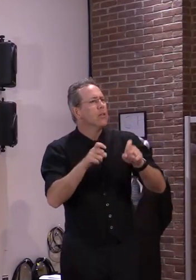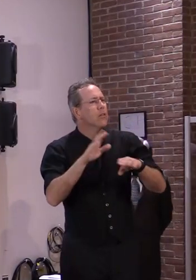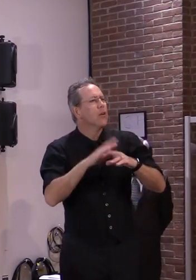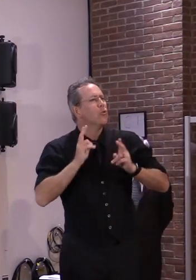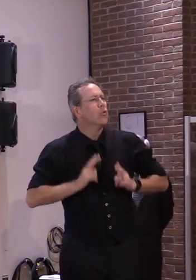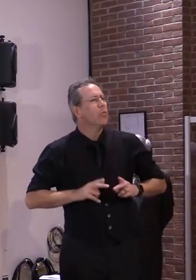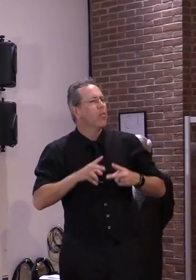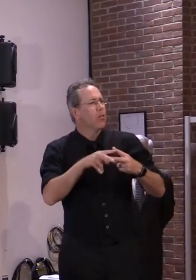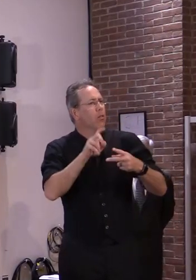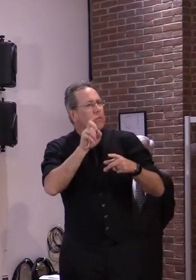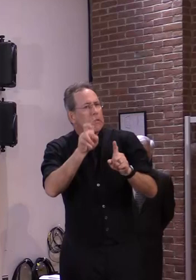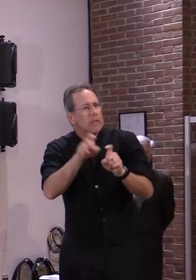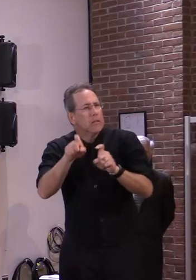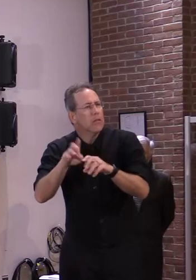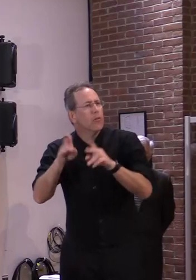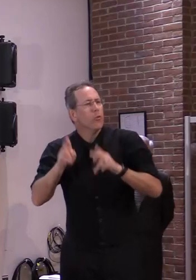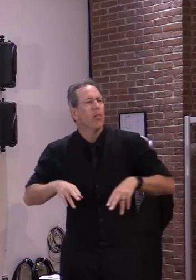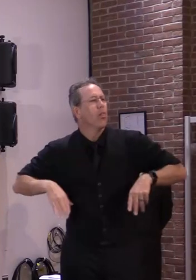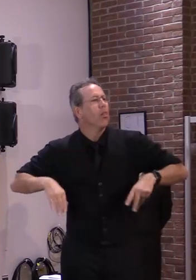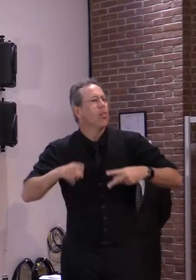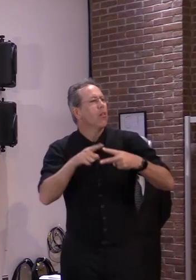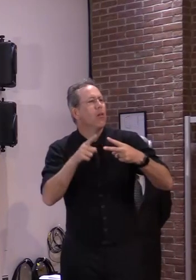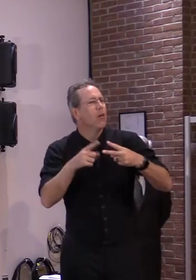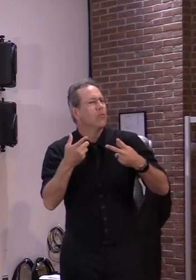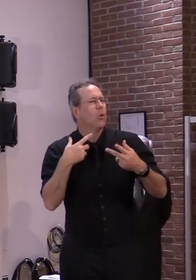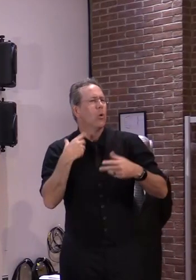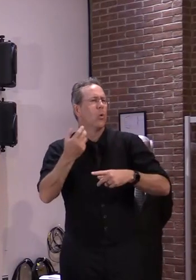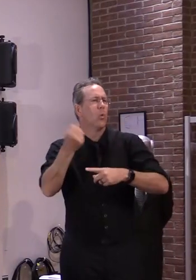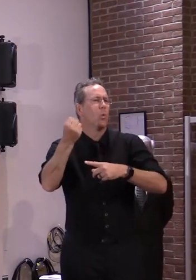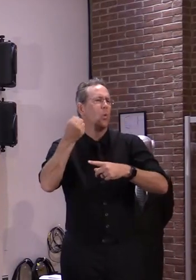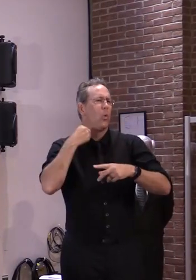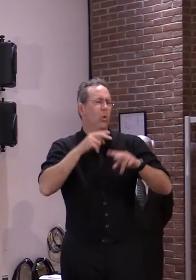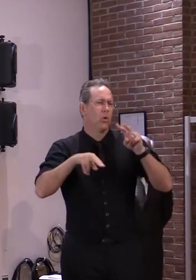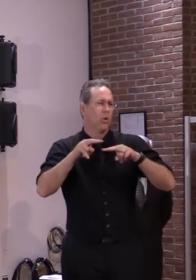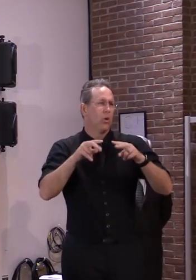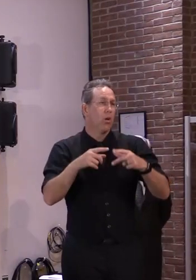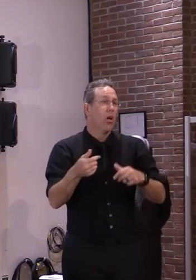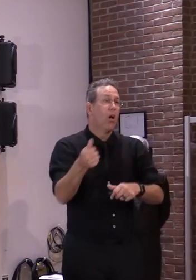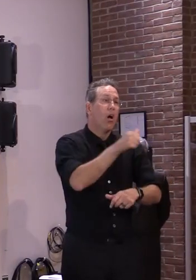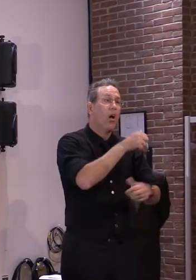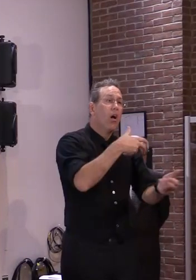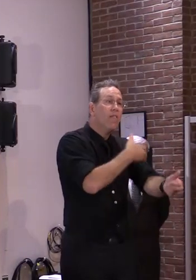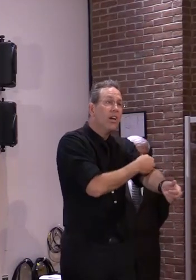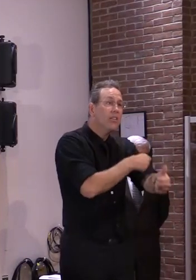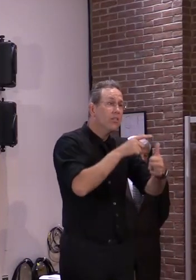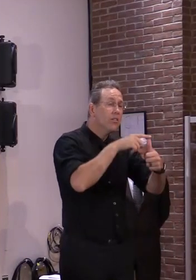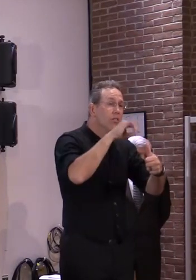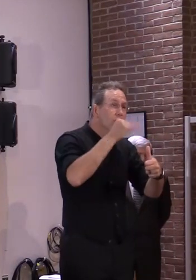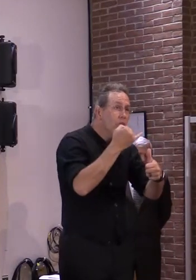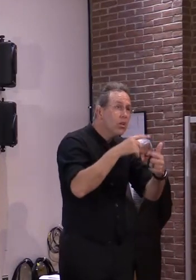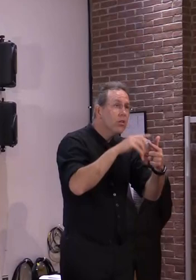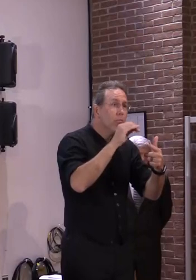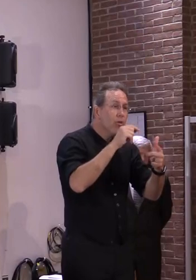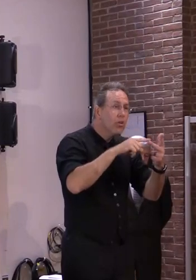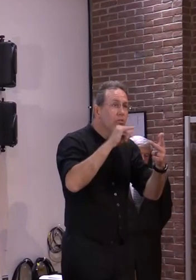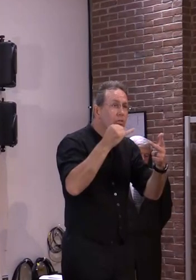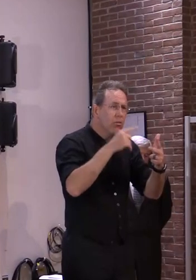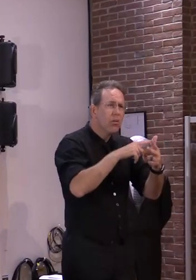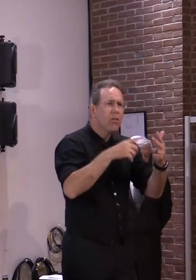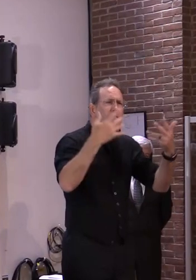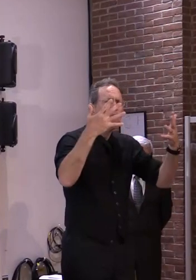drugs. We have millions and millions of people experience, and we know that